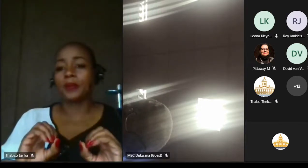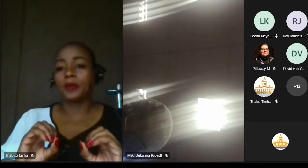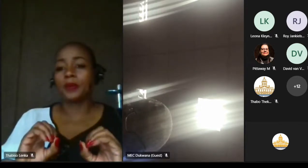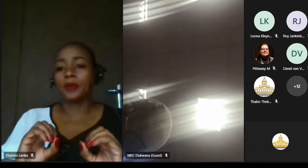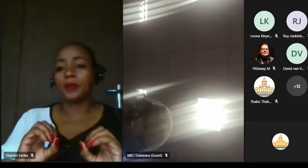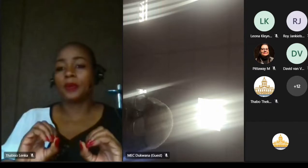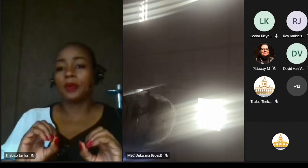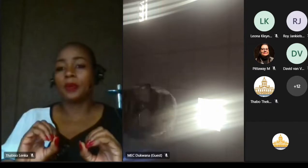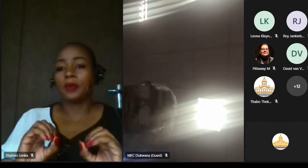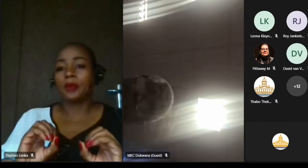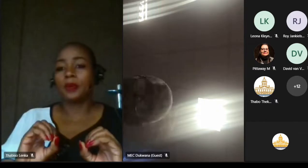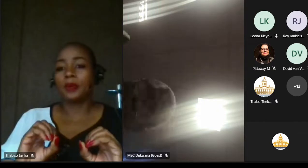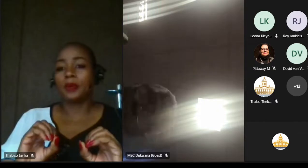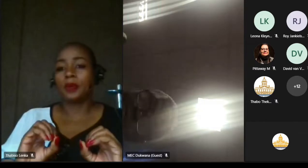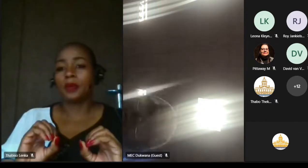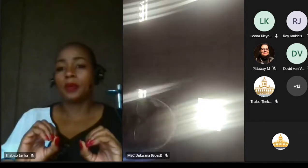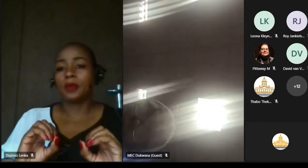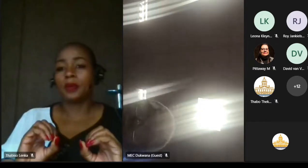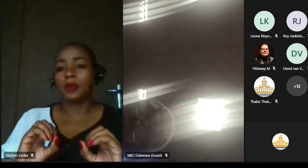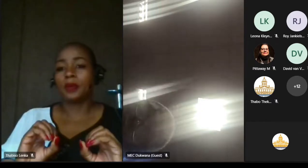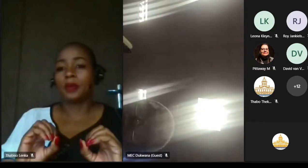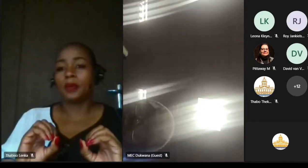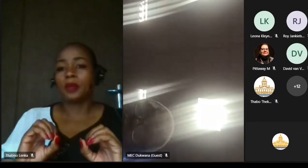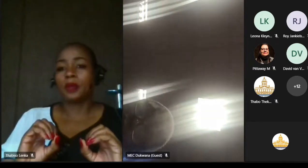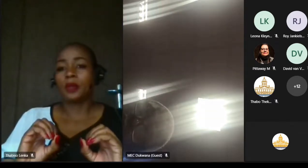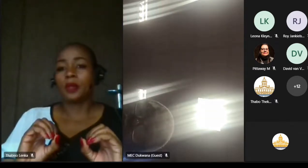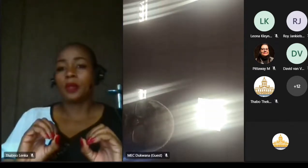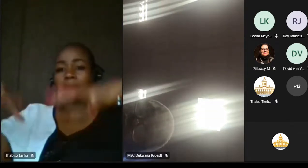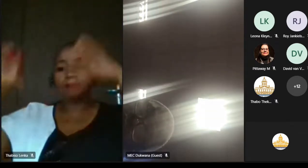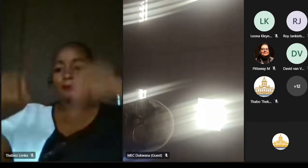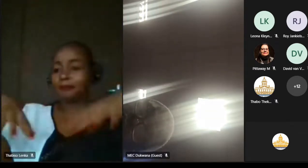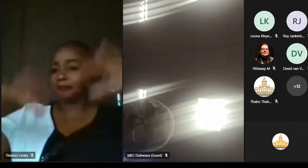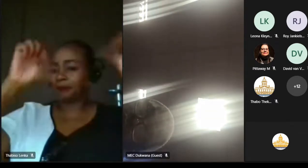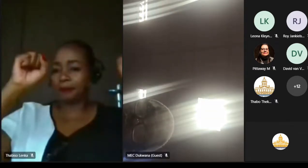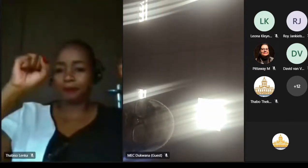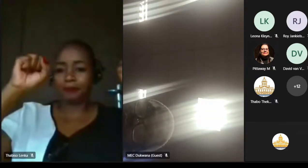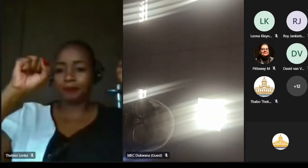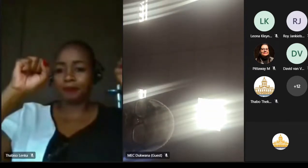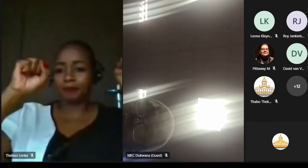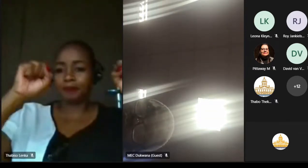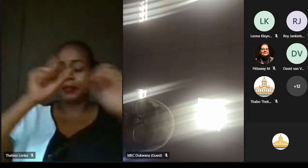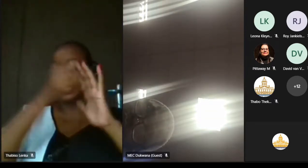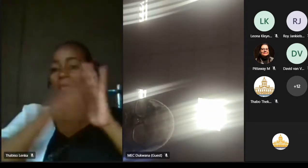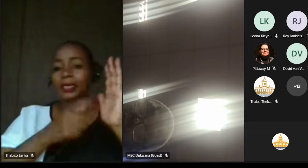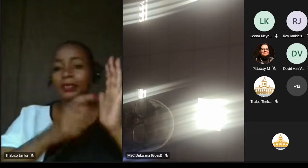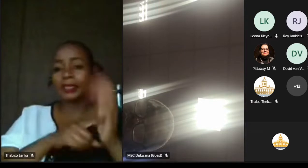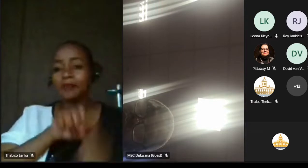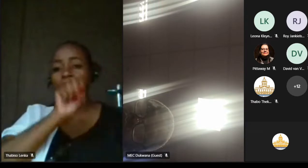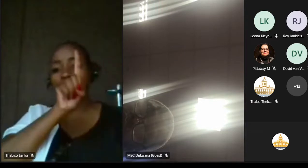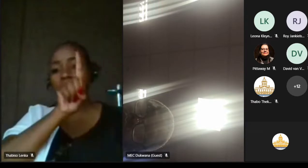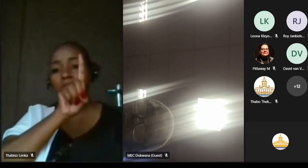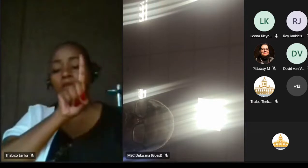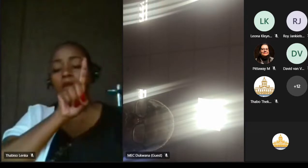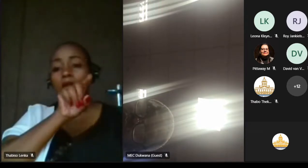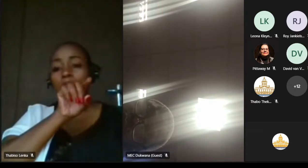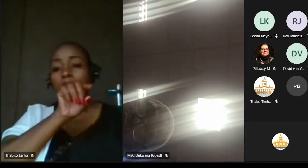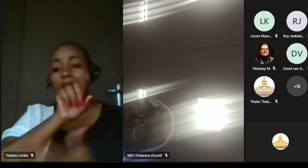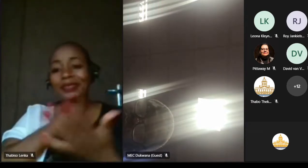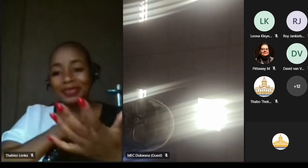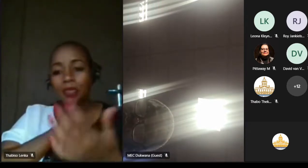as well as the spectra of load shedding during the week preceding the 1st of November. However, it is in the